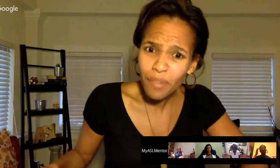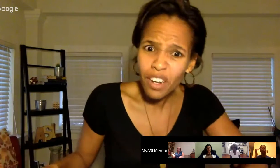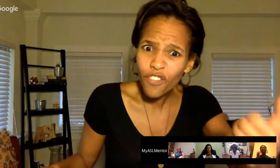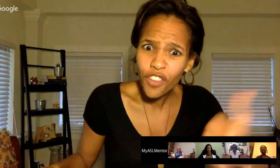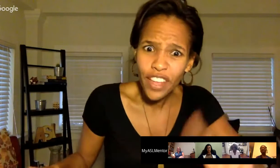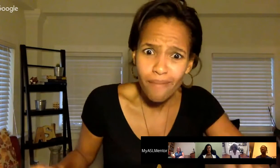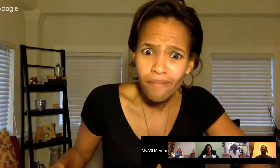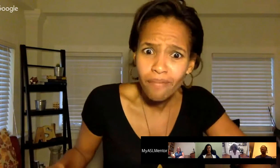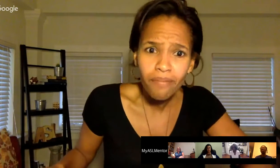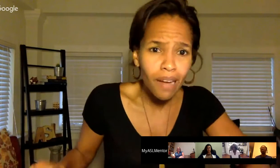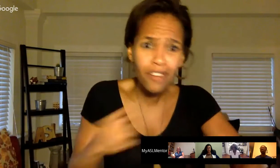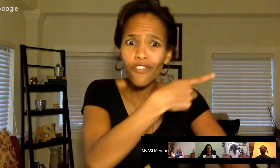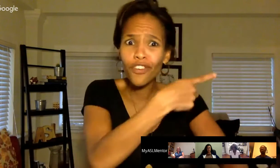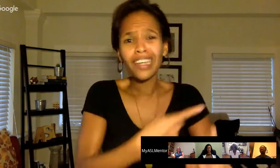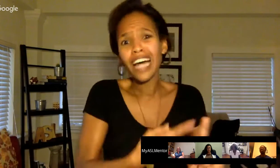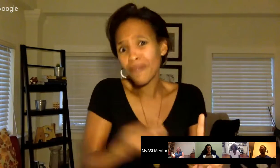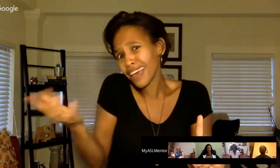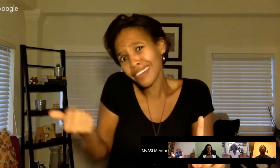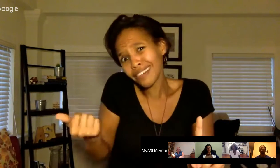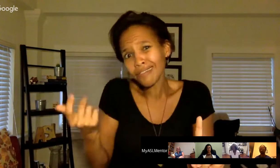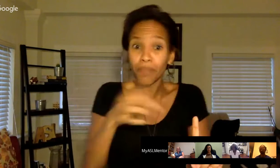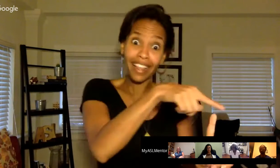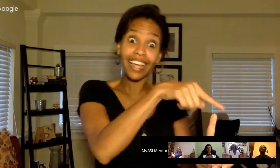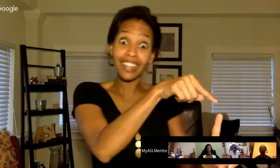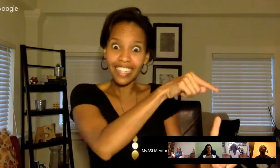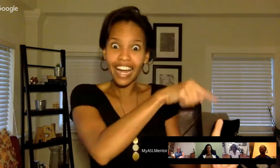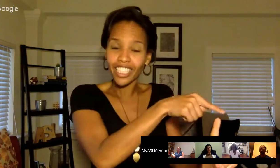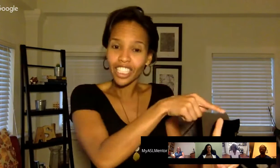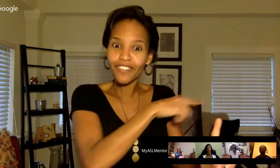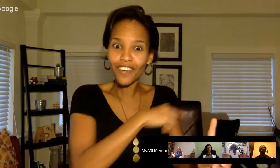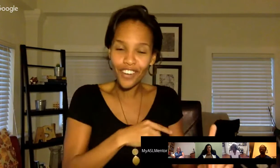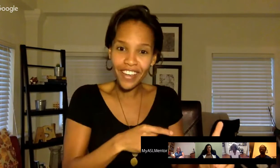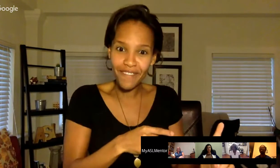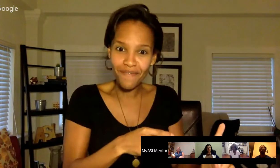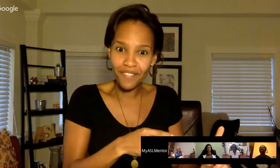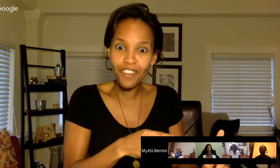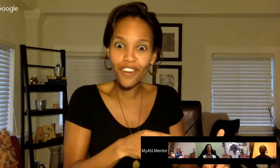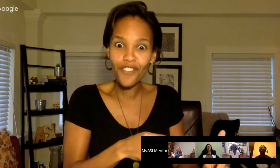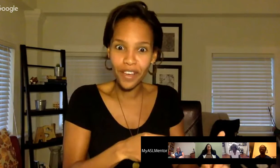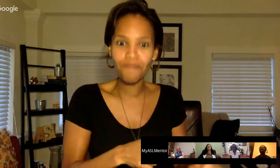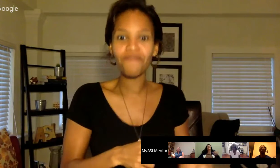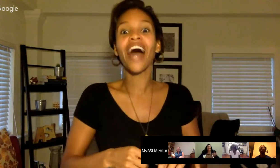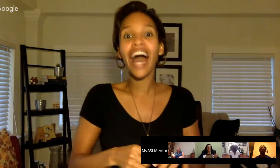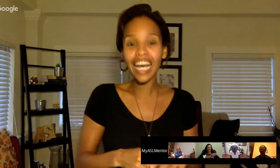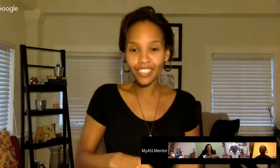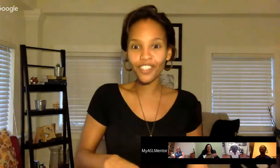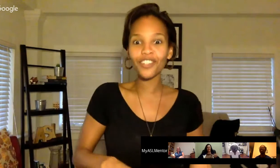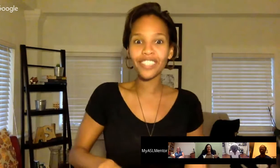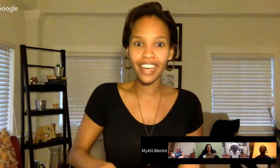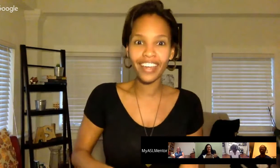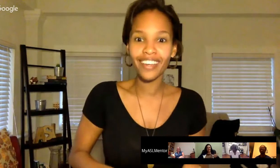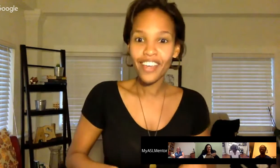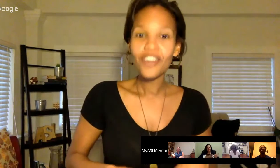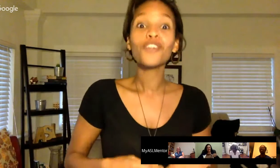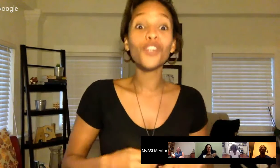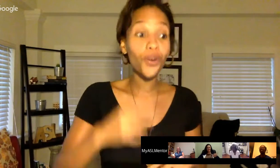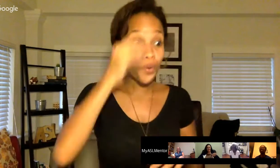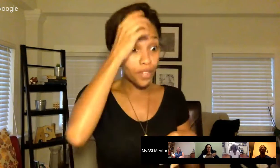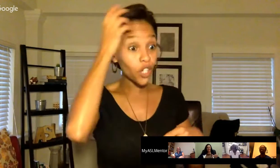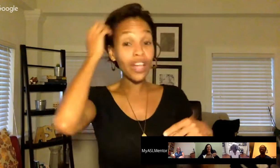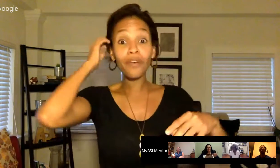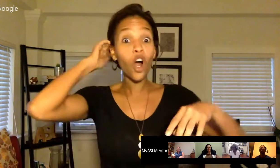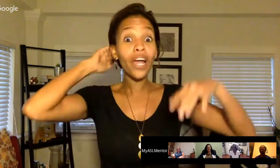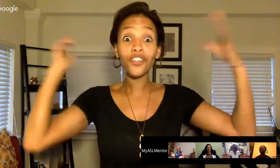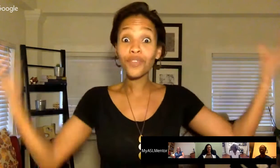guy. I'm gonna vote for them. I'm gonna vote for, yeah, but I like this guy, so I'm gonna vote for him. I'm gonna vote for them. That's what they're saying.